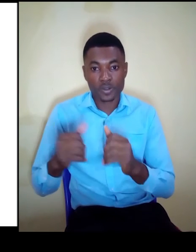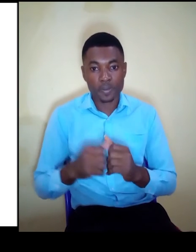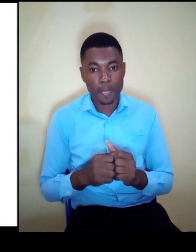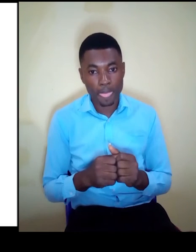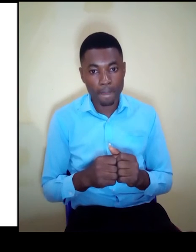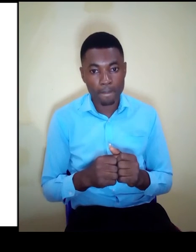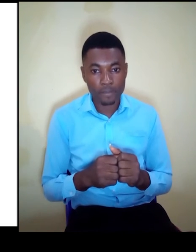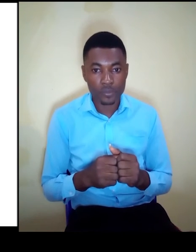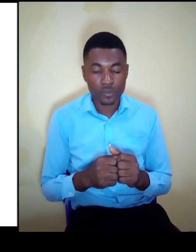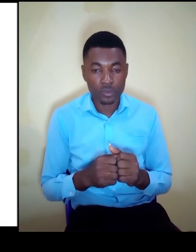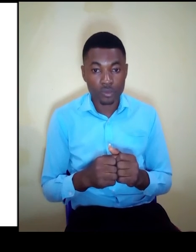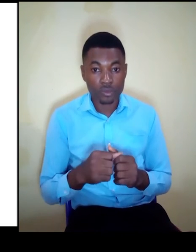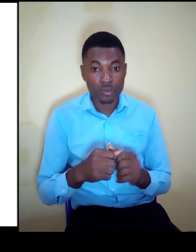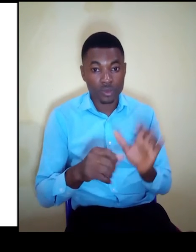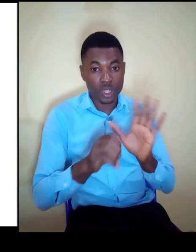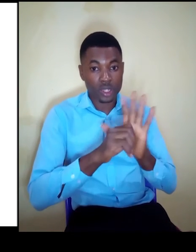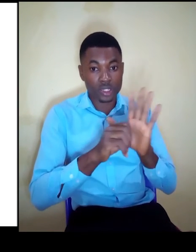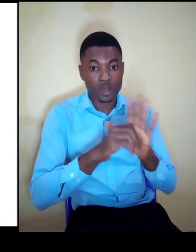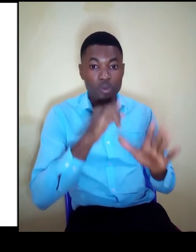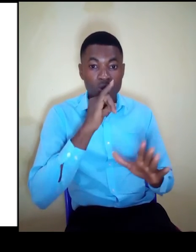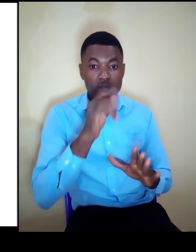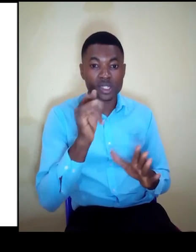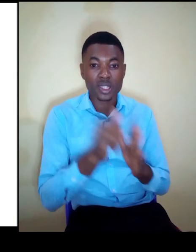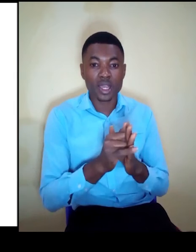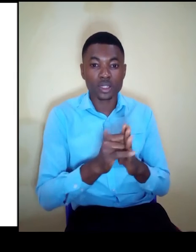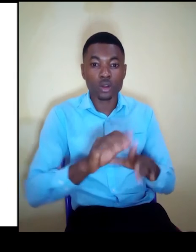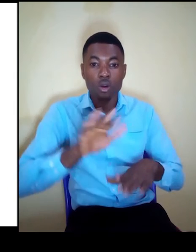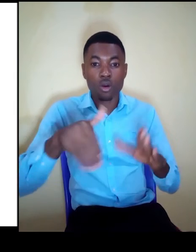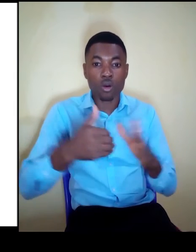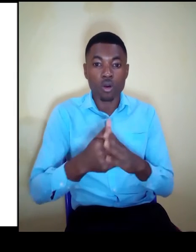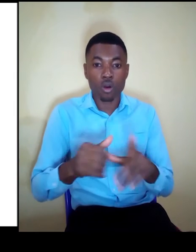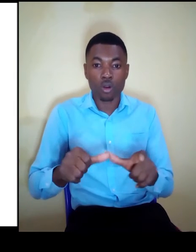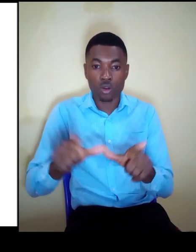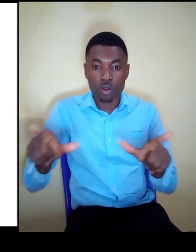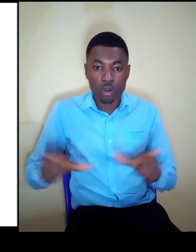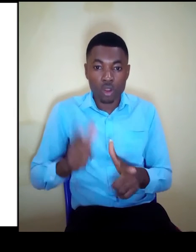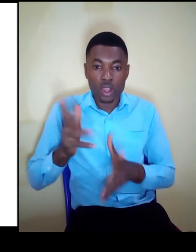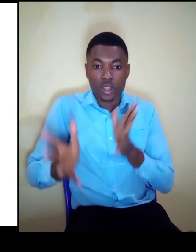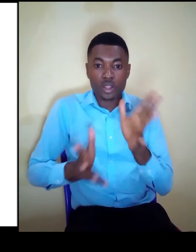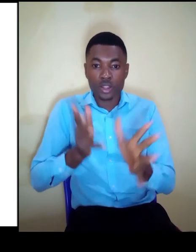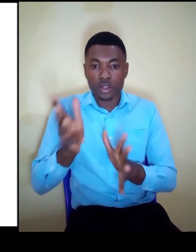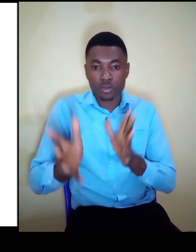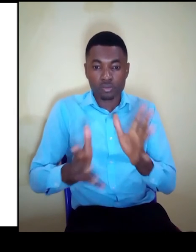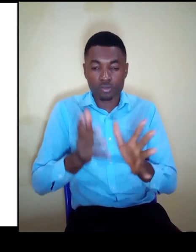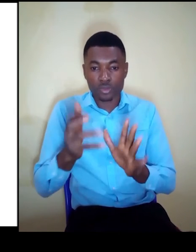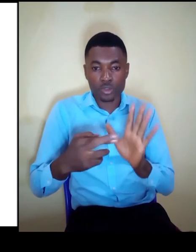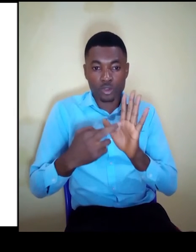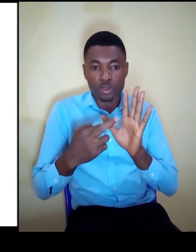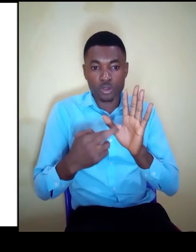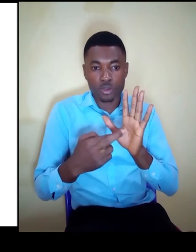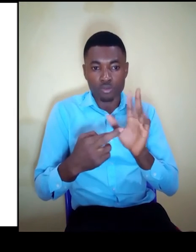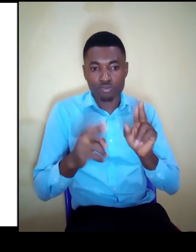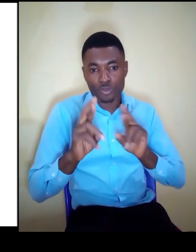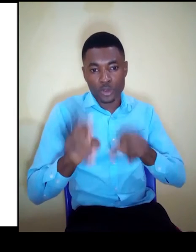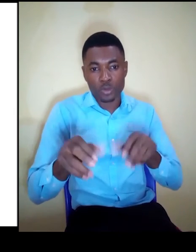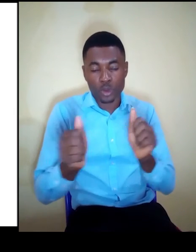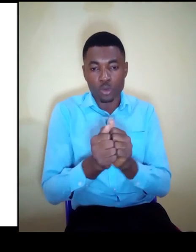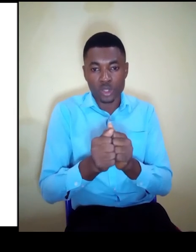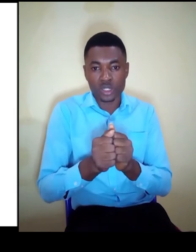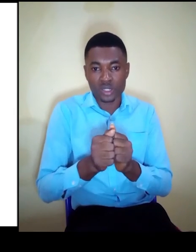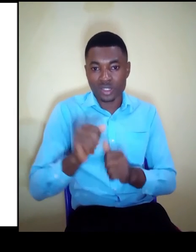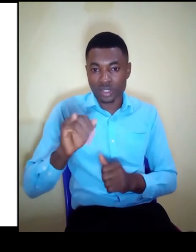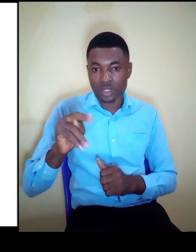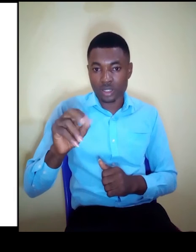An example is the fact that all rural gesturers responded with instrument strategy for broom, whereas urban gesturers responded with